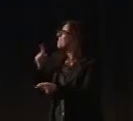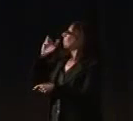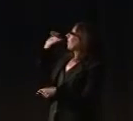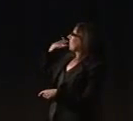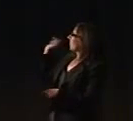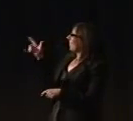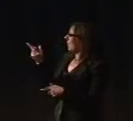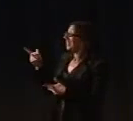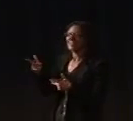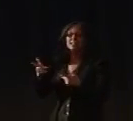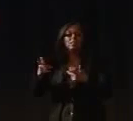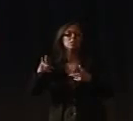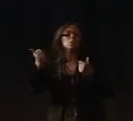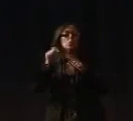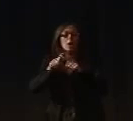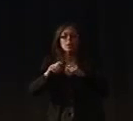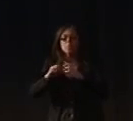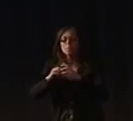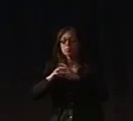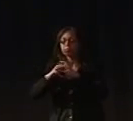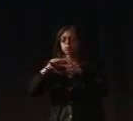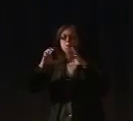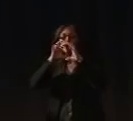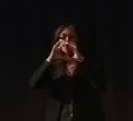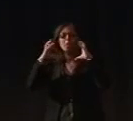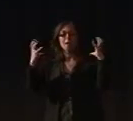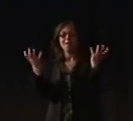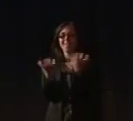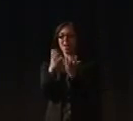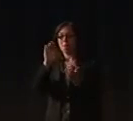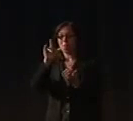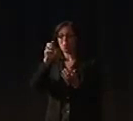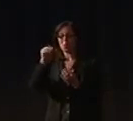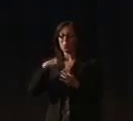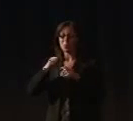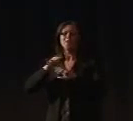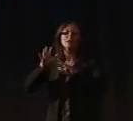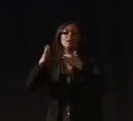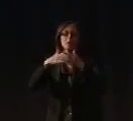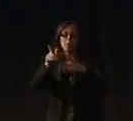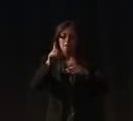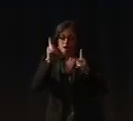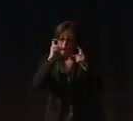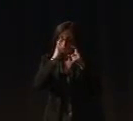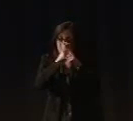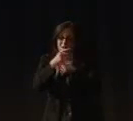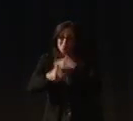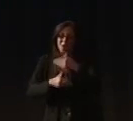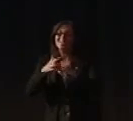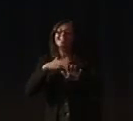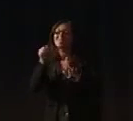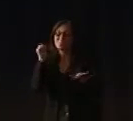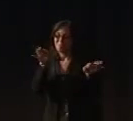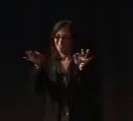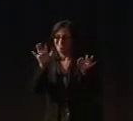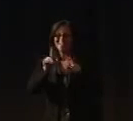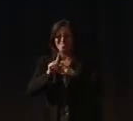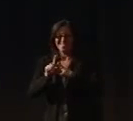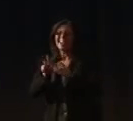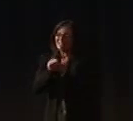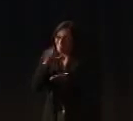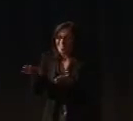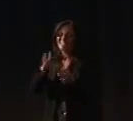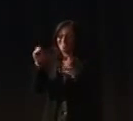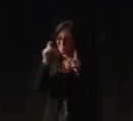strange things, like a balloon that we have inflated in the middle of it. I mean, it's... Anyway, we'll discuss that tomorrow.